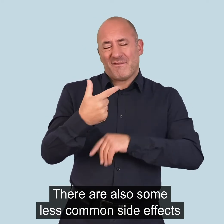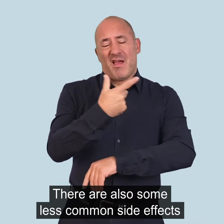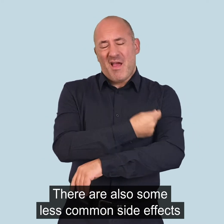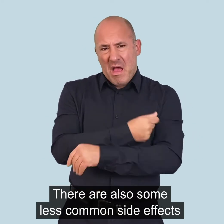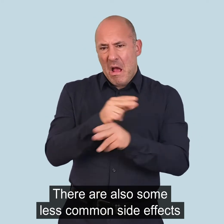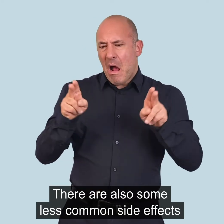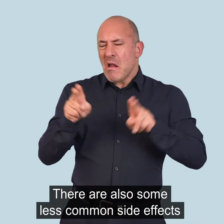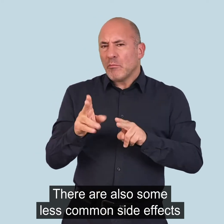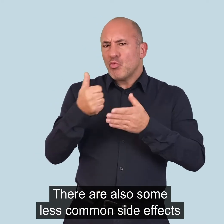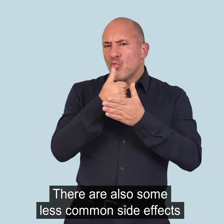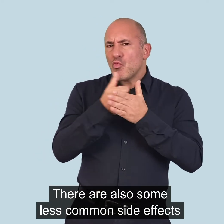side effects.